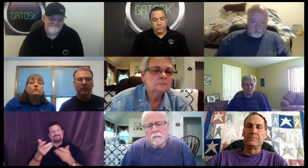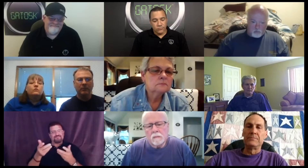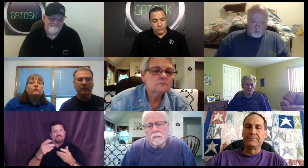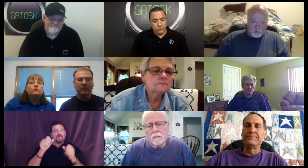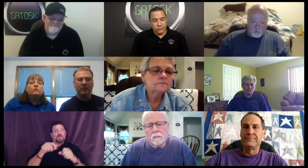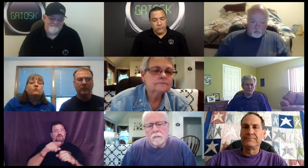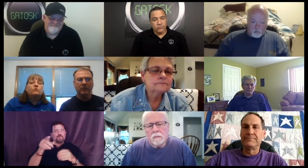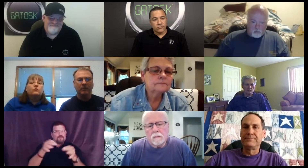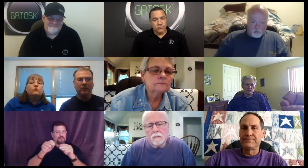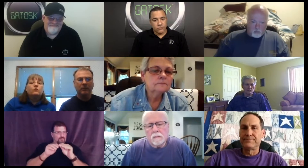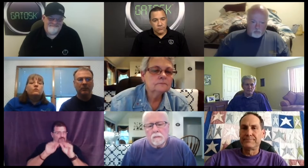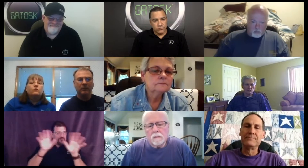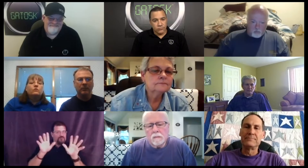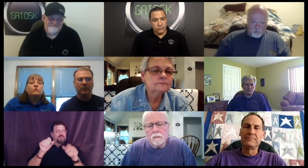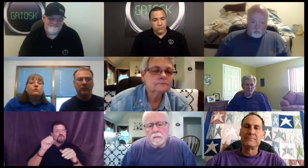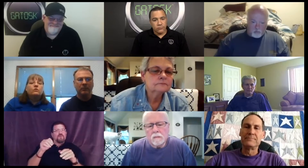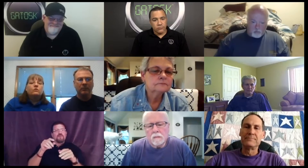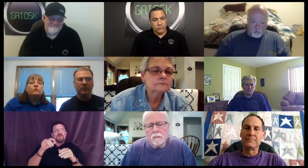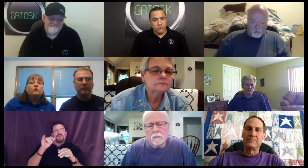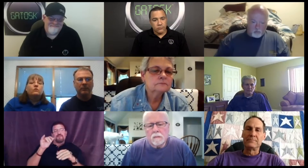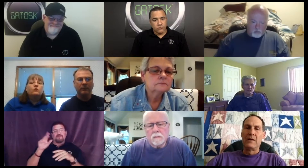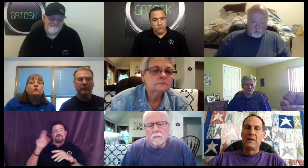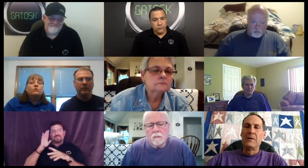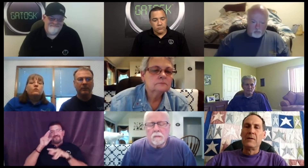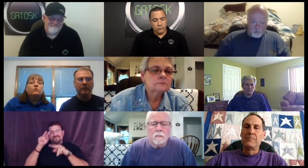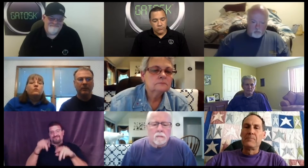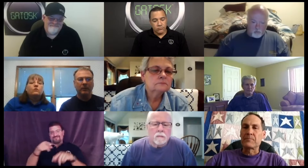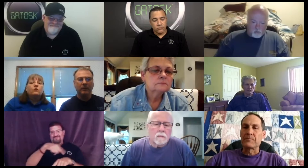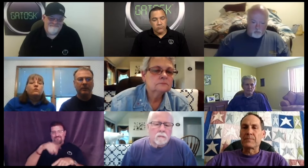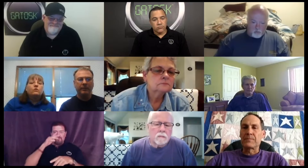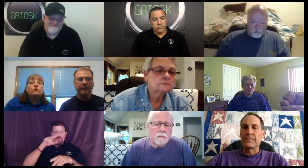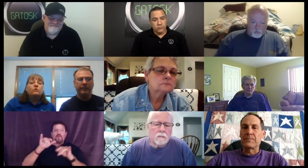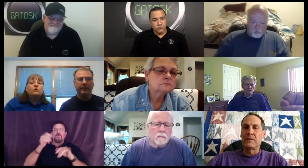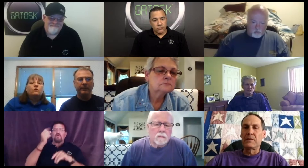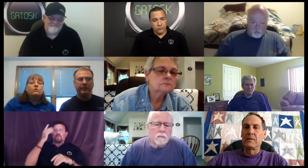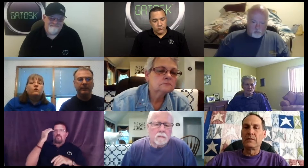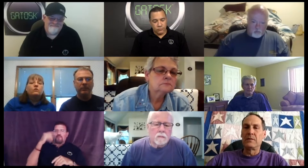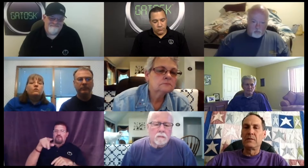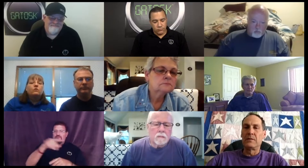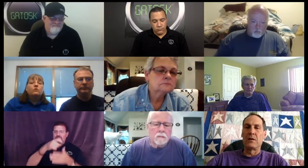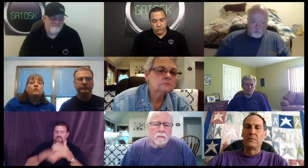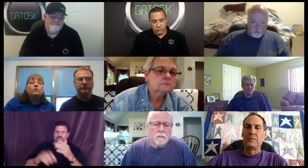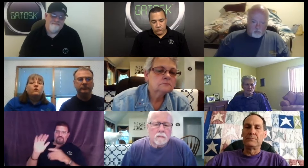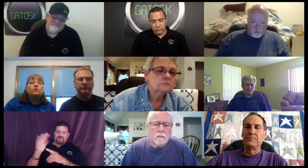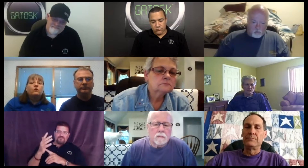think that maybe you can explain that and clear that up so that others that are watching can understand why you